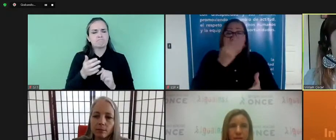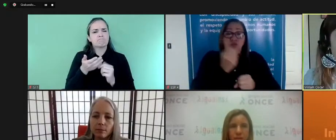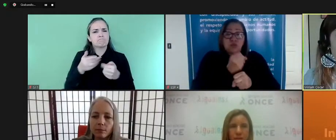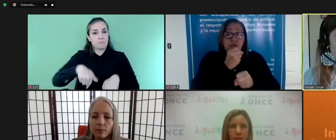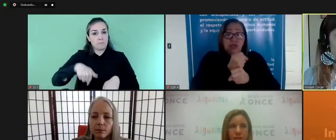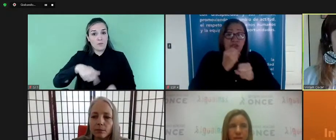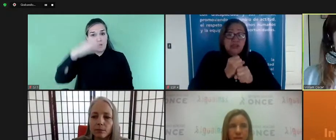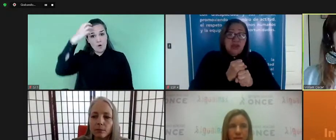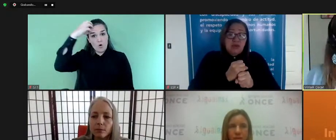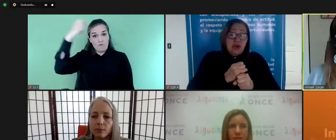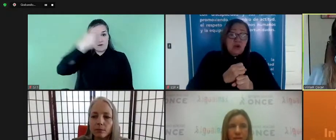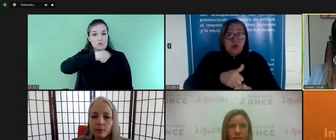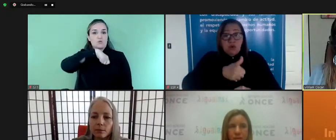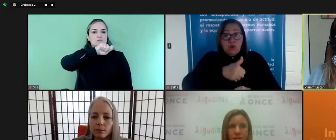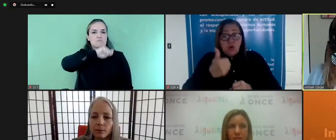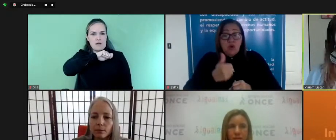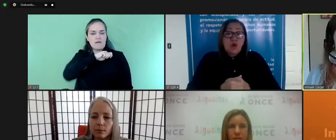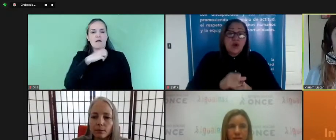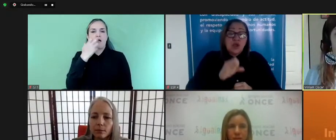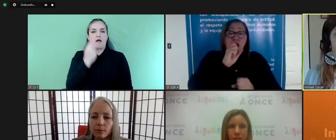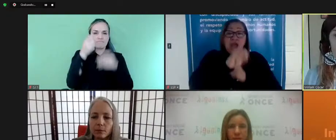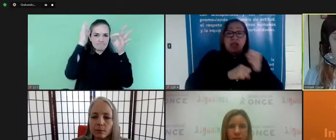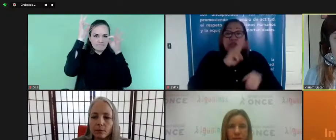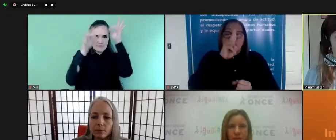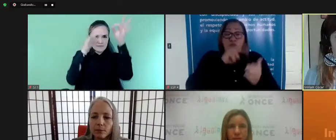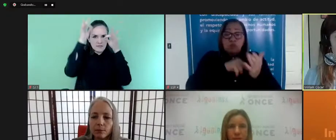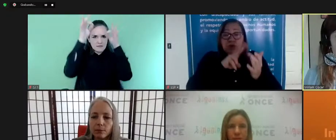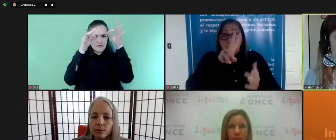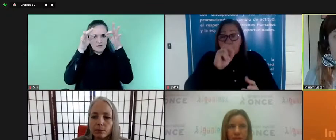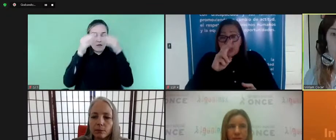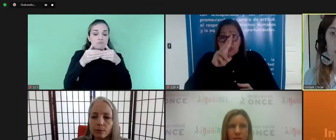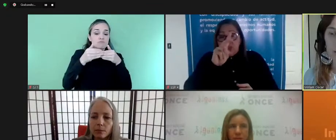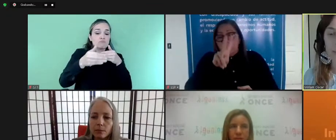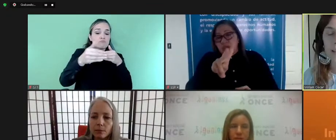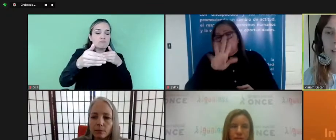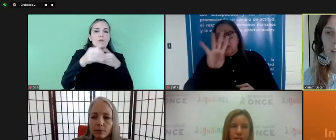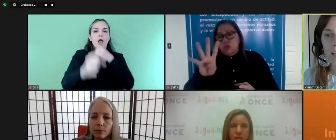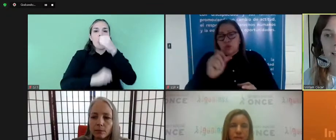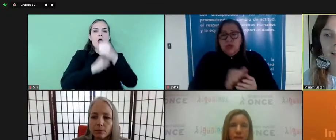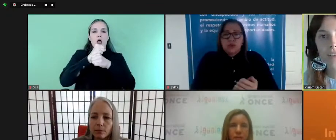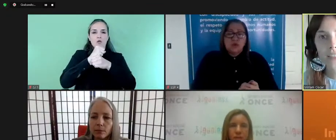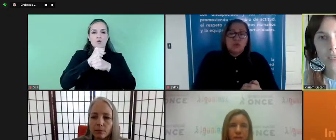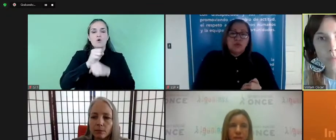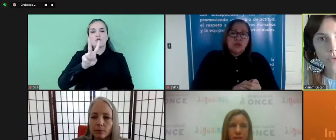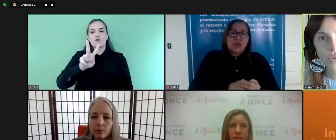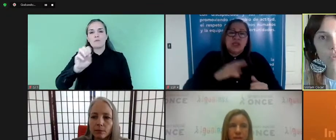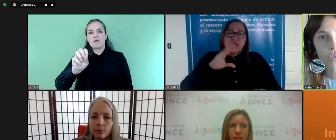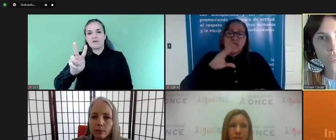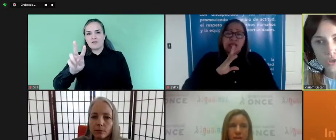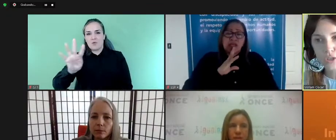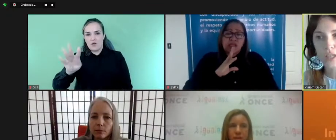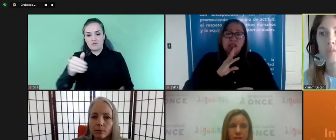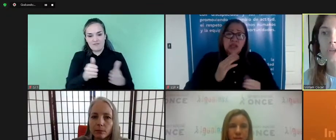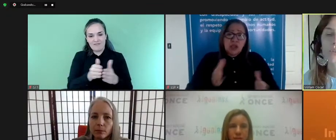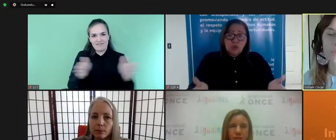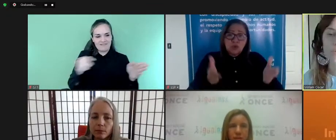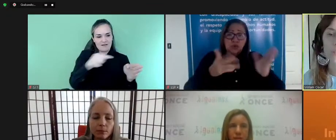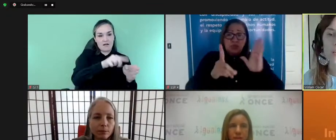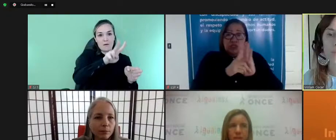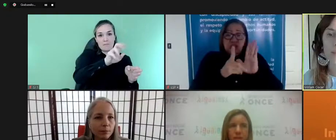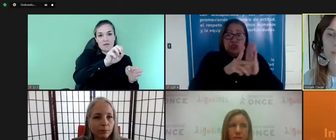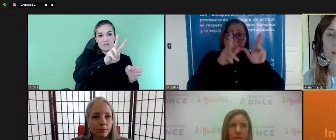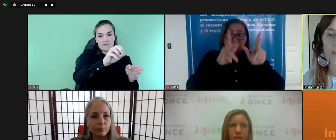has also promoted a strategy for an action for 2024 where the promotion and